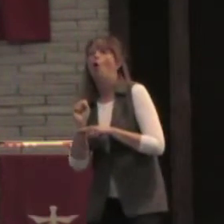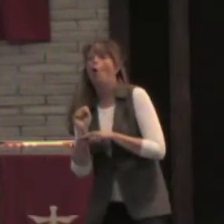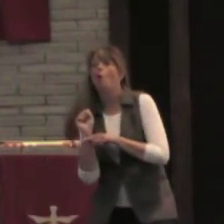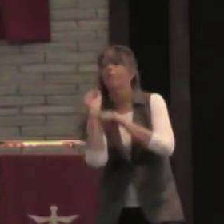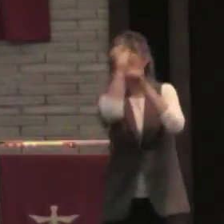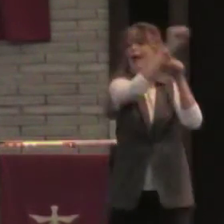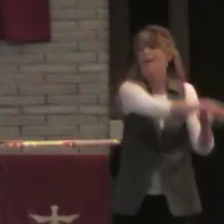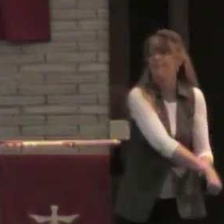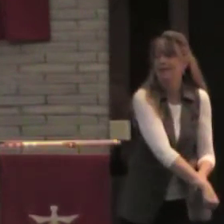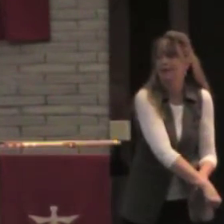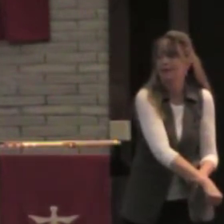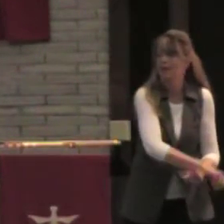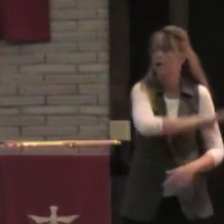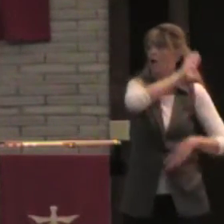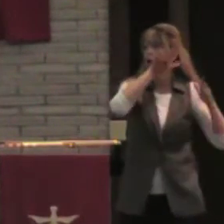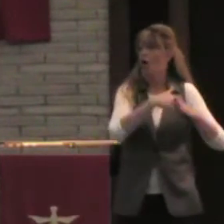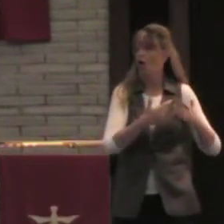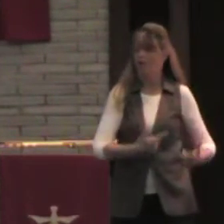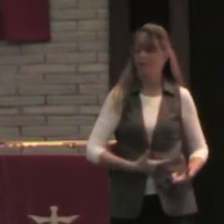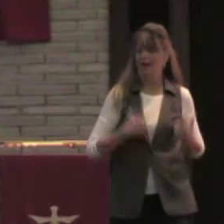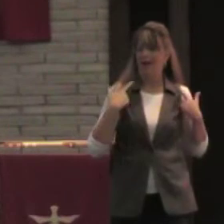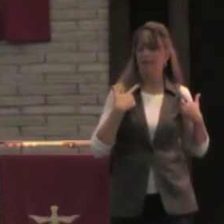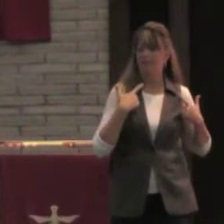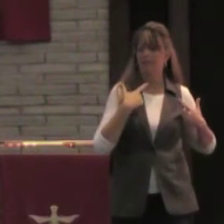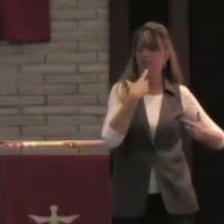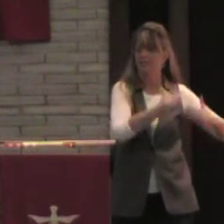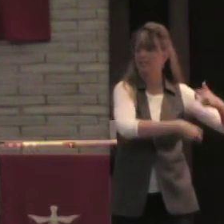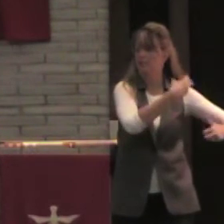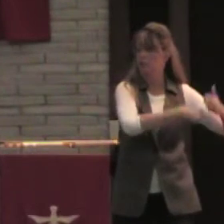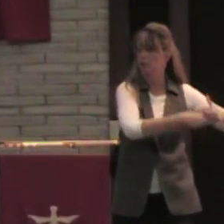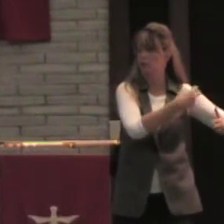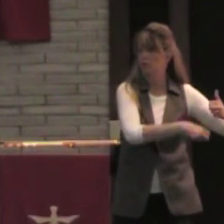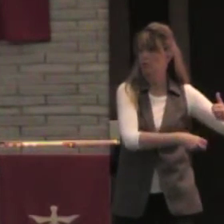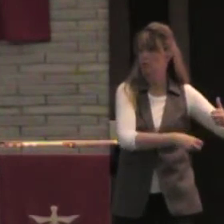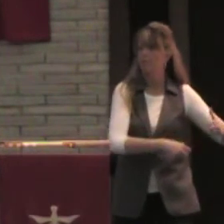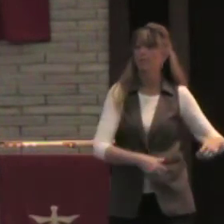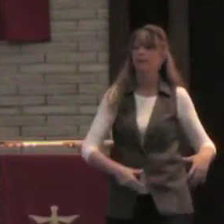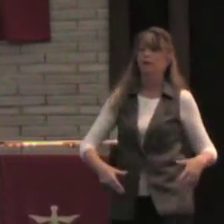desires, and overcoming all of life's issues.